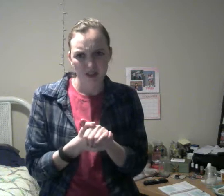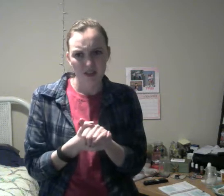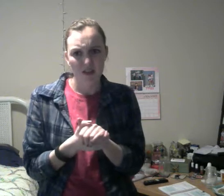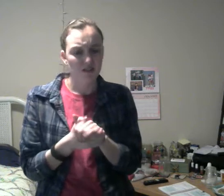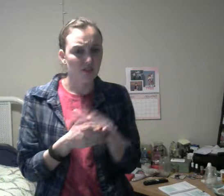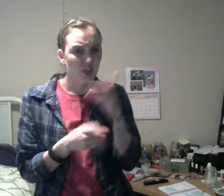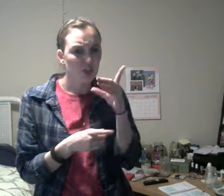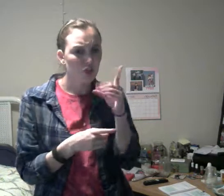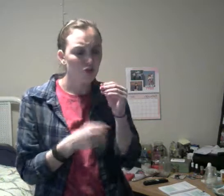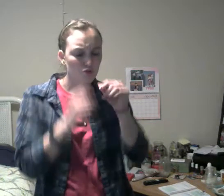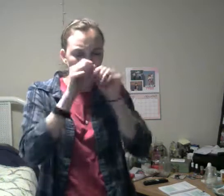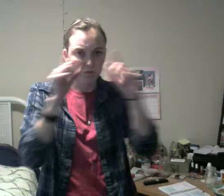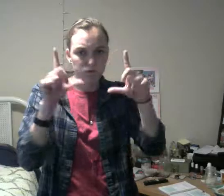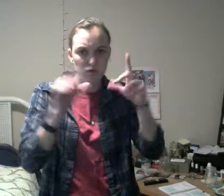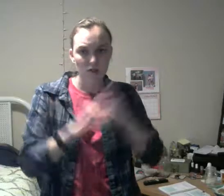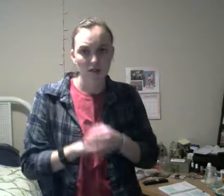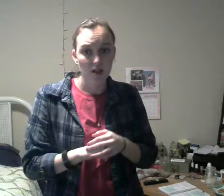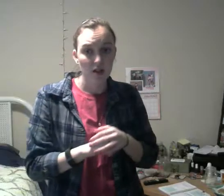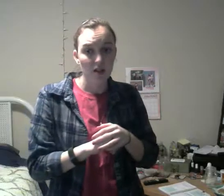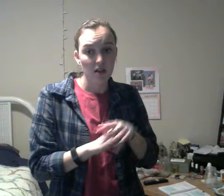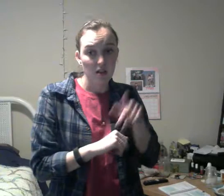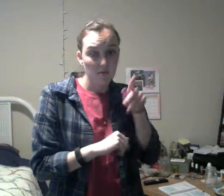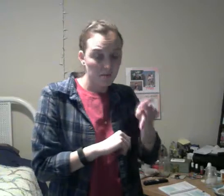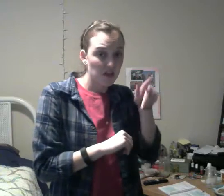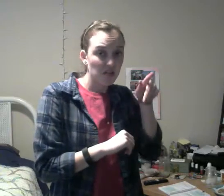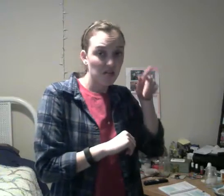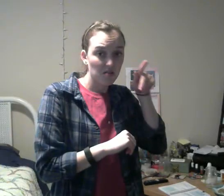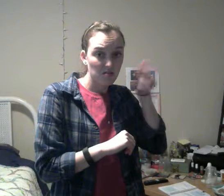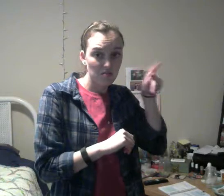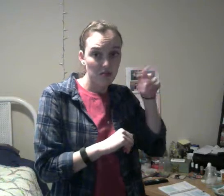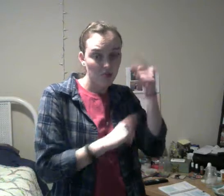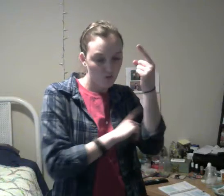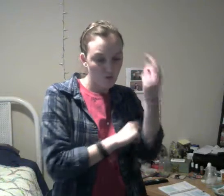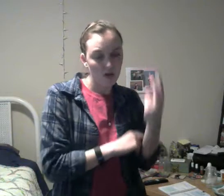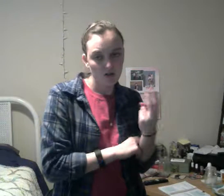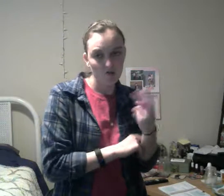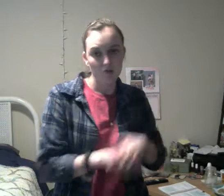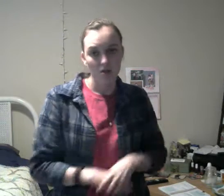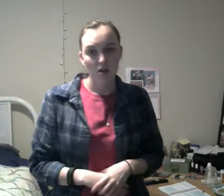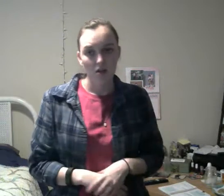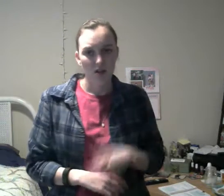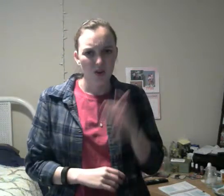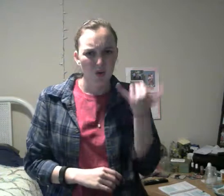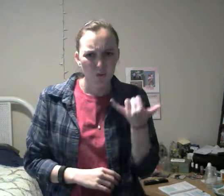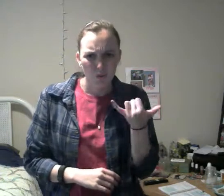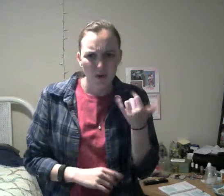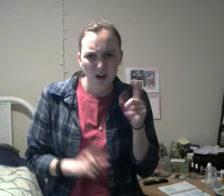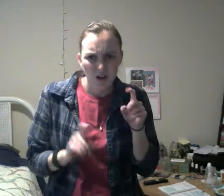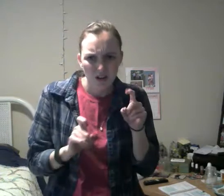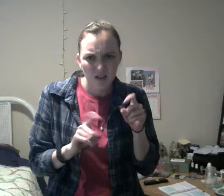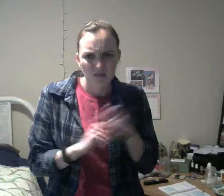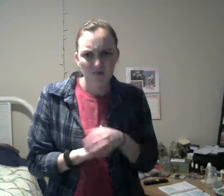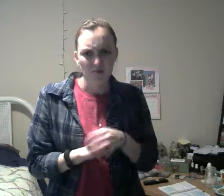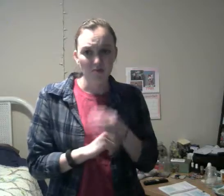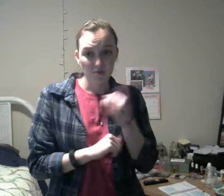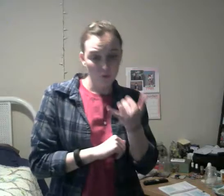square. With this p's and these p's that you get that, it's a 1 in 2 probability. What about the y's? Well, with those two y's, it's a 1